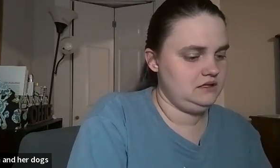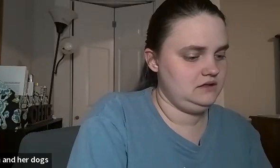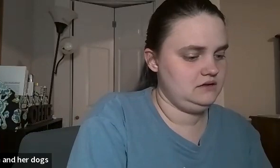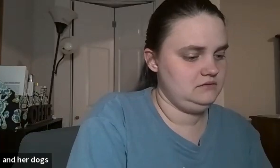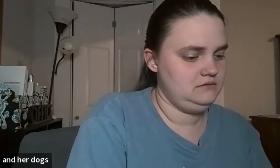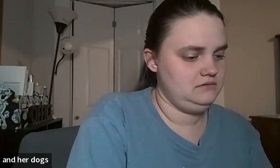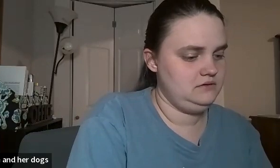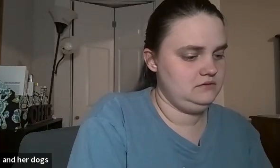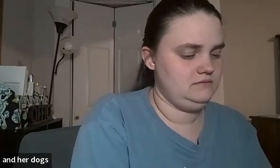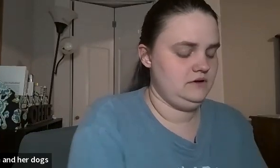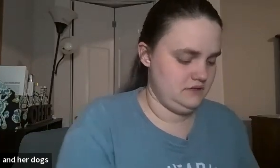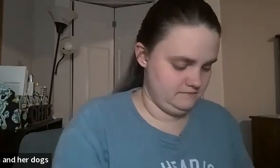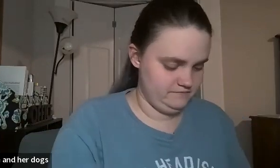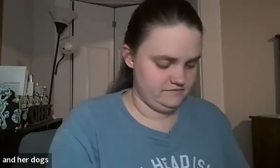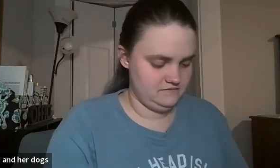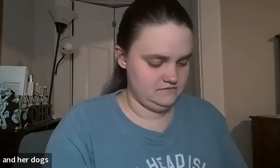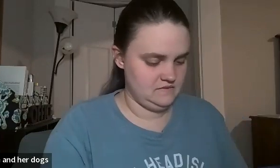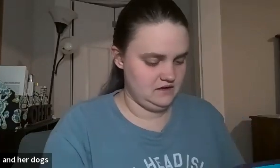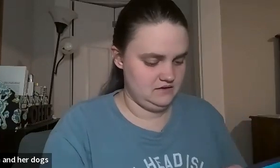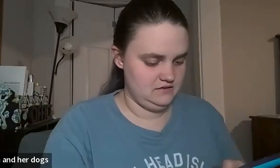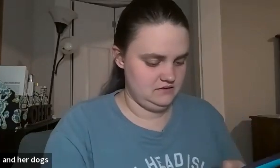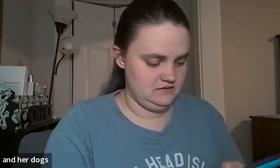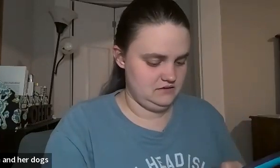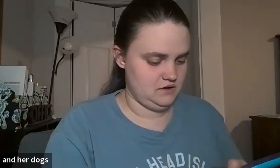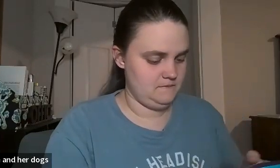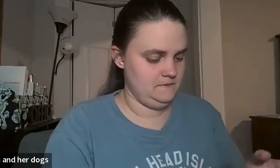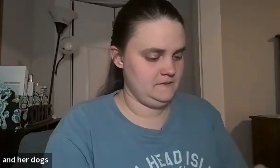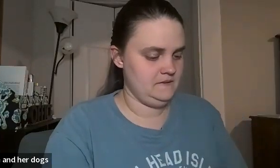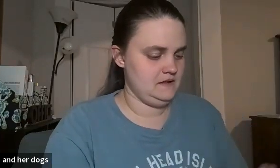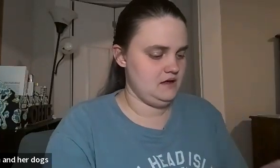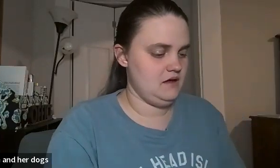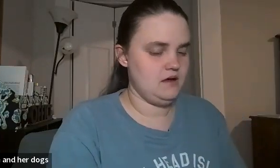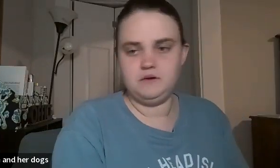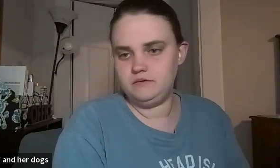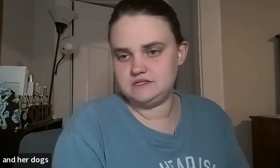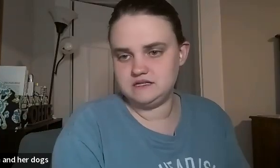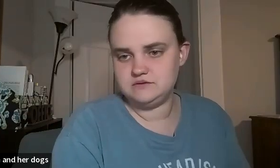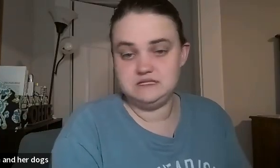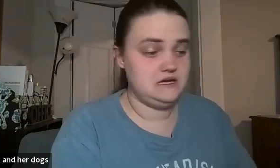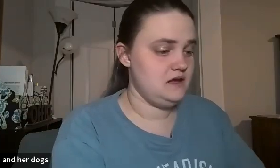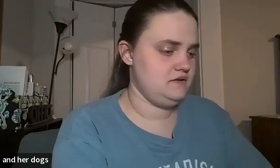Hockey. Oh, no. All right. There we go. What's the next one?